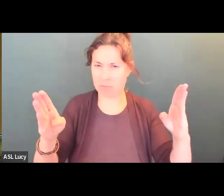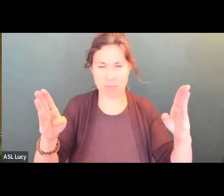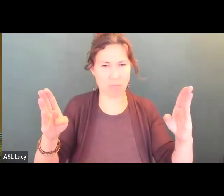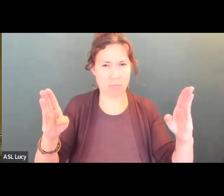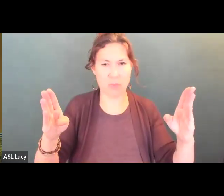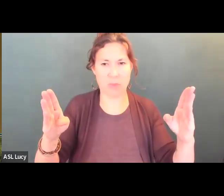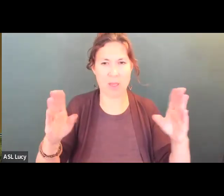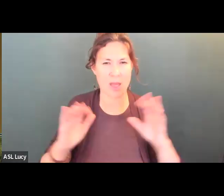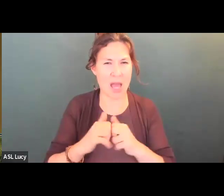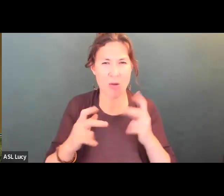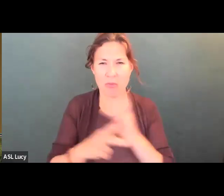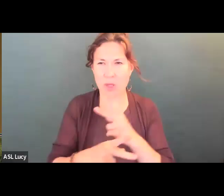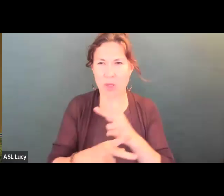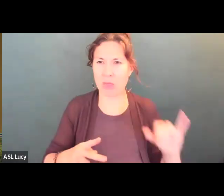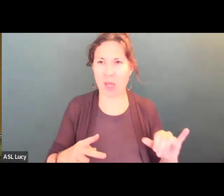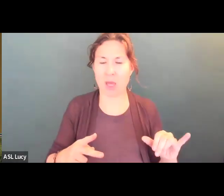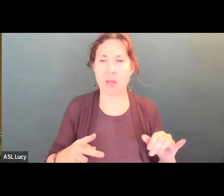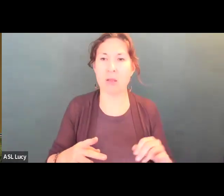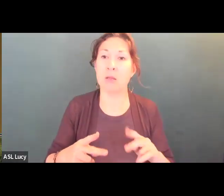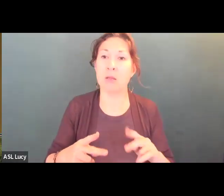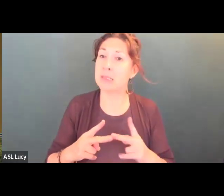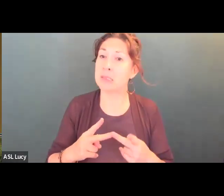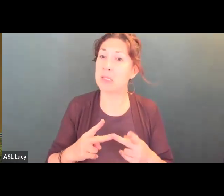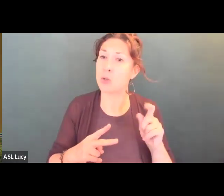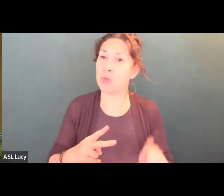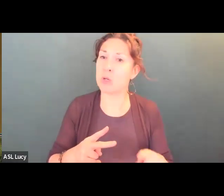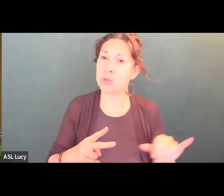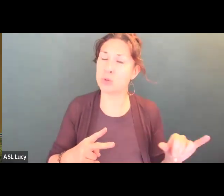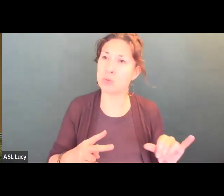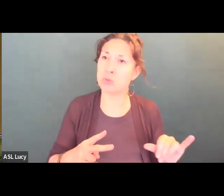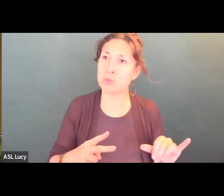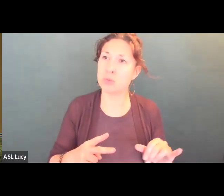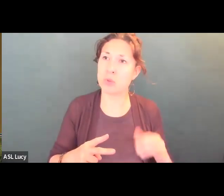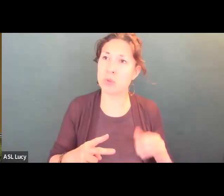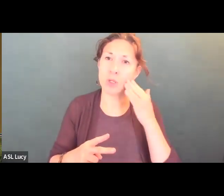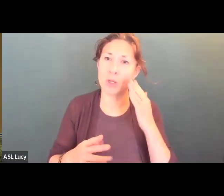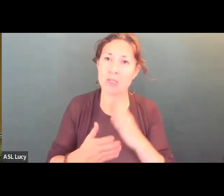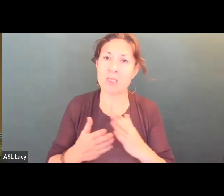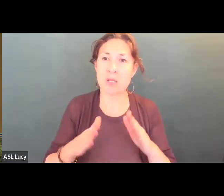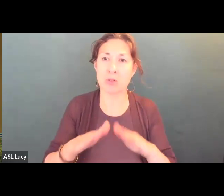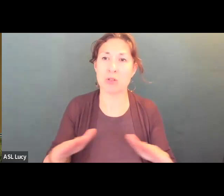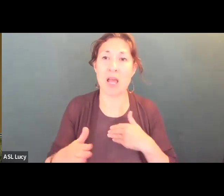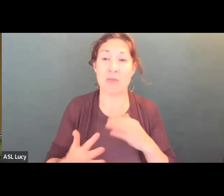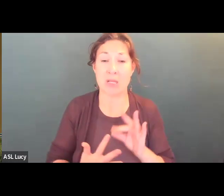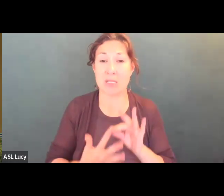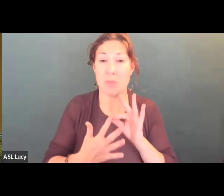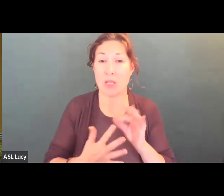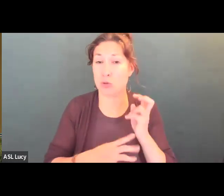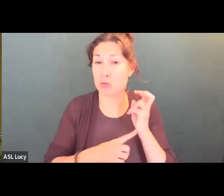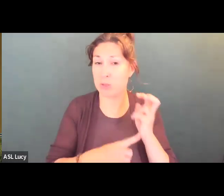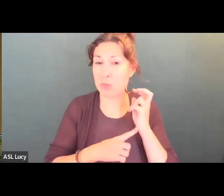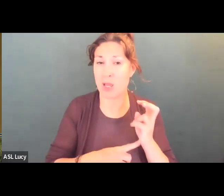And then my second question is a little different. I know some children get special transportation because they have an